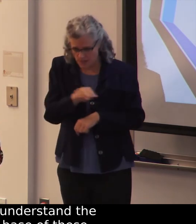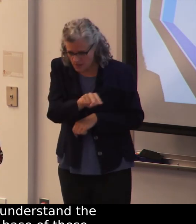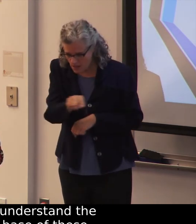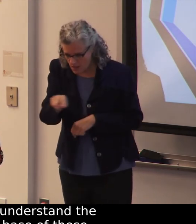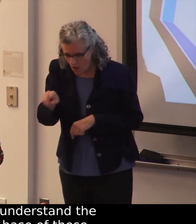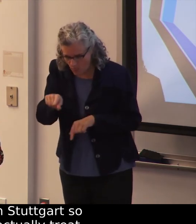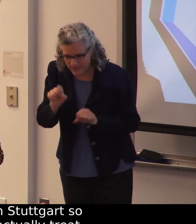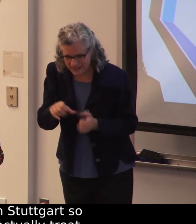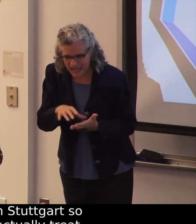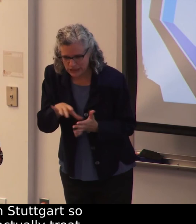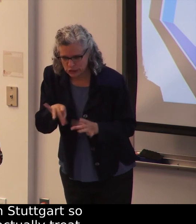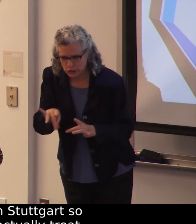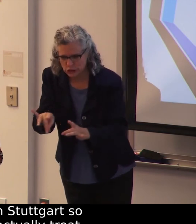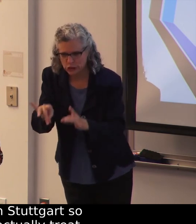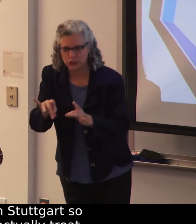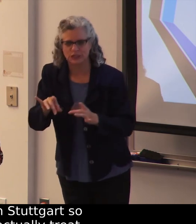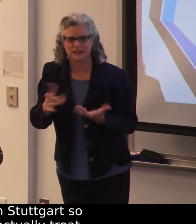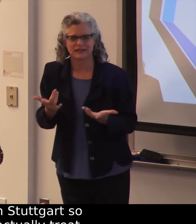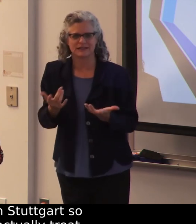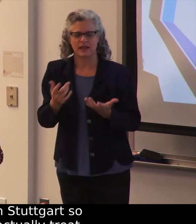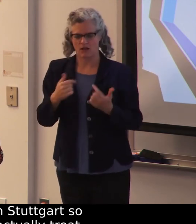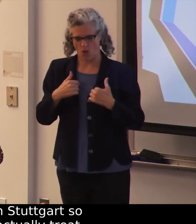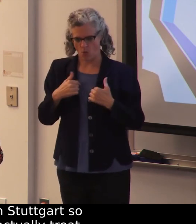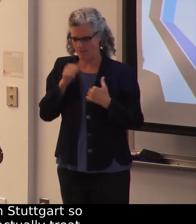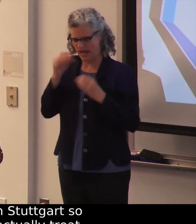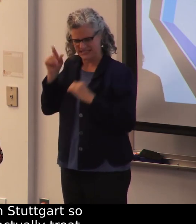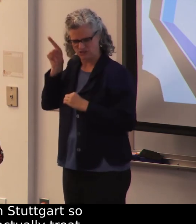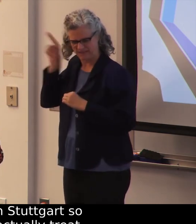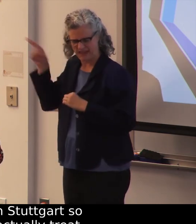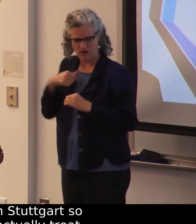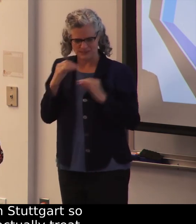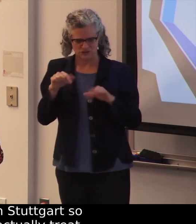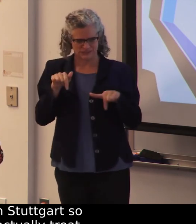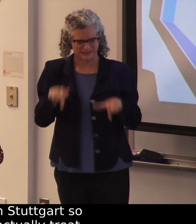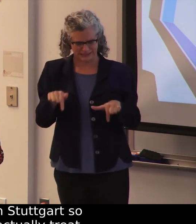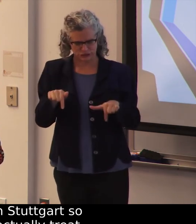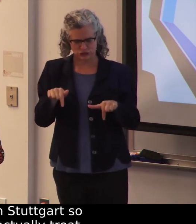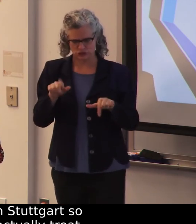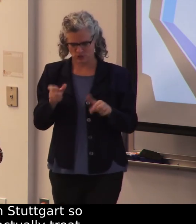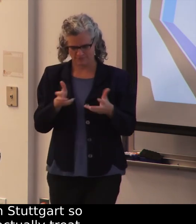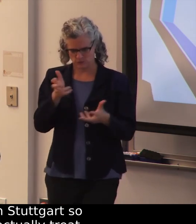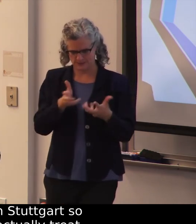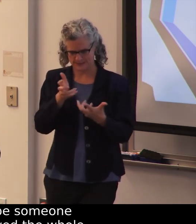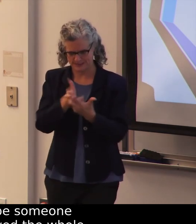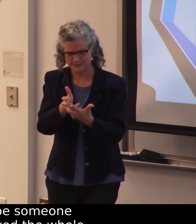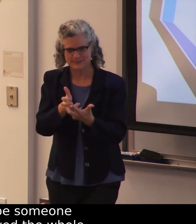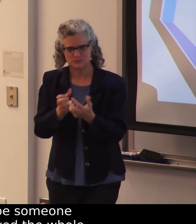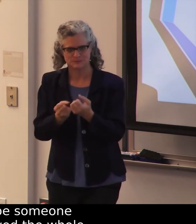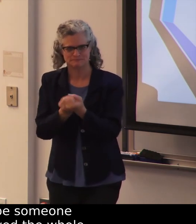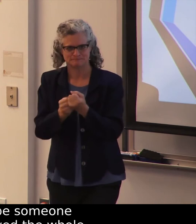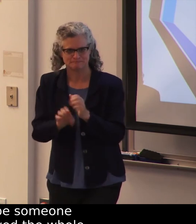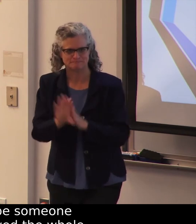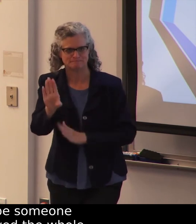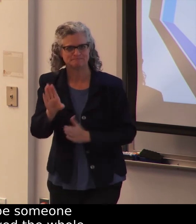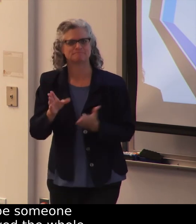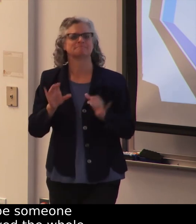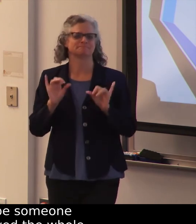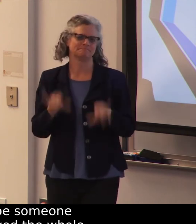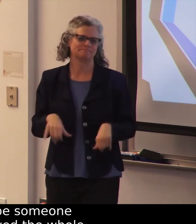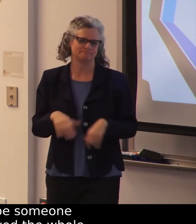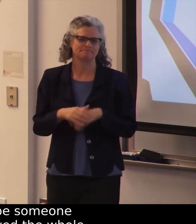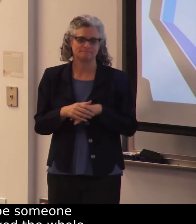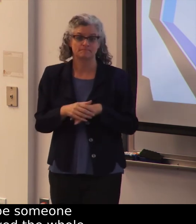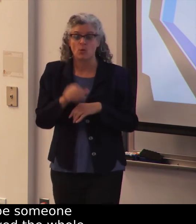these students. I'm not teaching in Stuttgart, right? So I need to actually treat them quite differently, right? Or it could be someone who has lived the